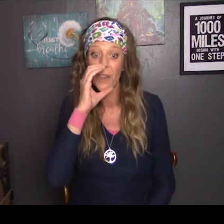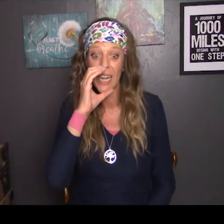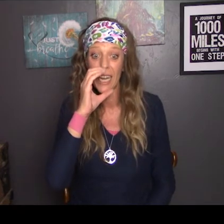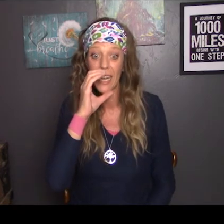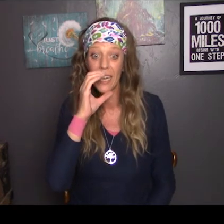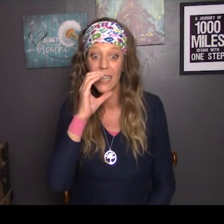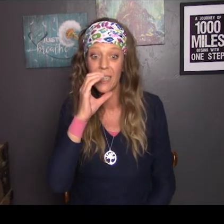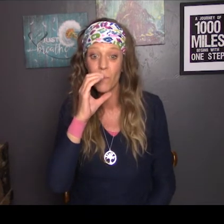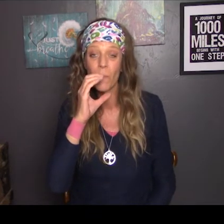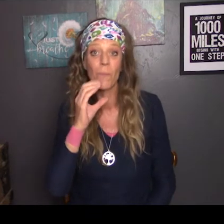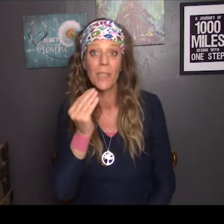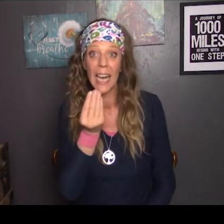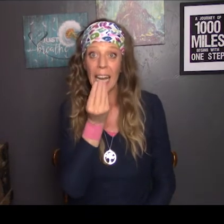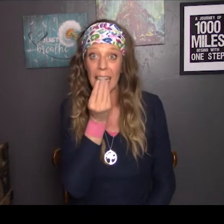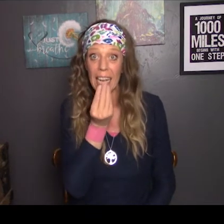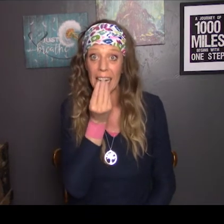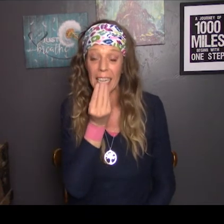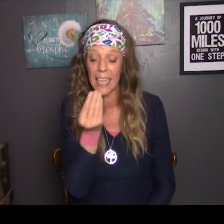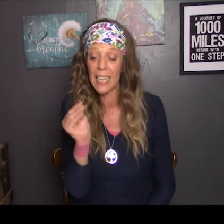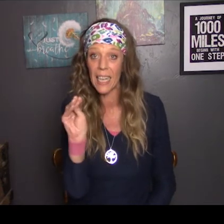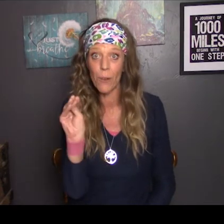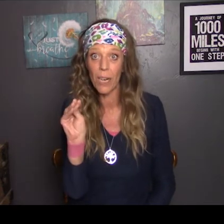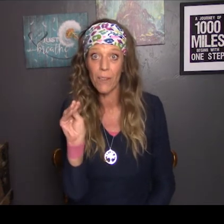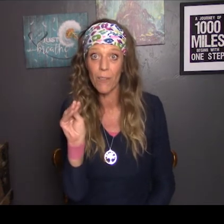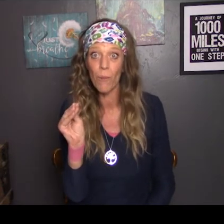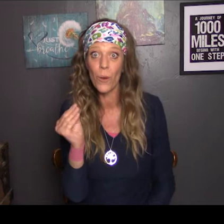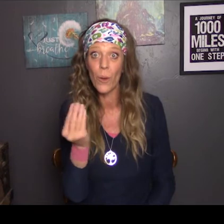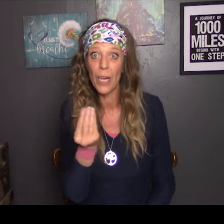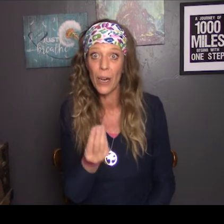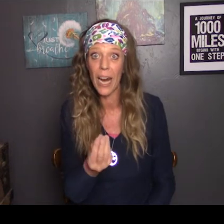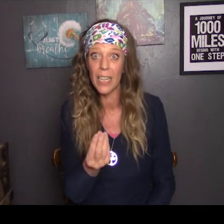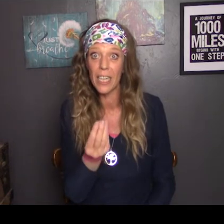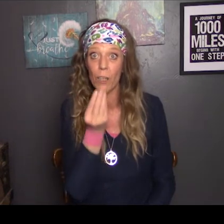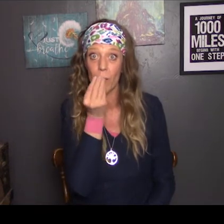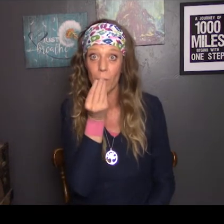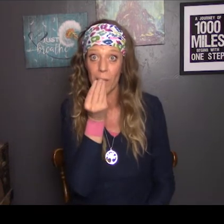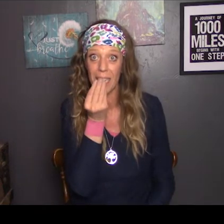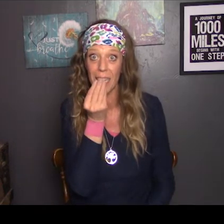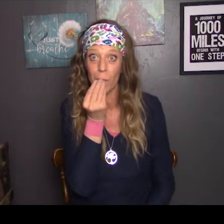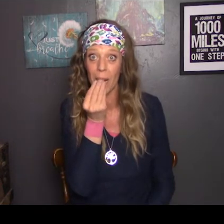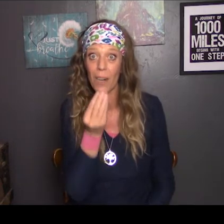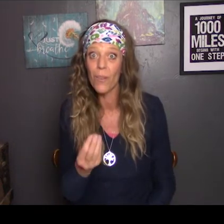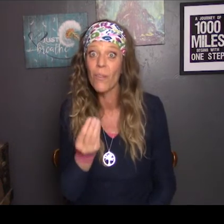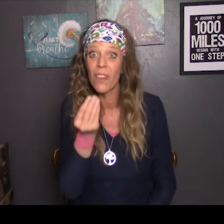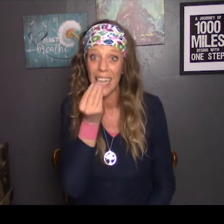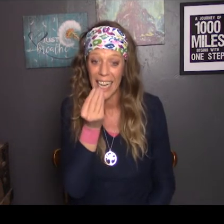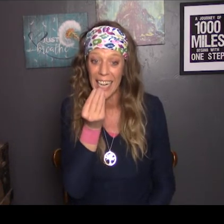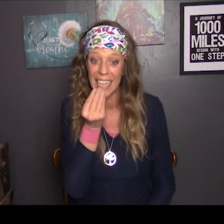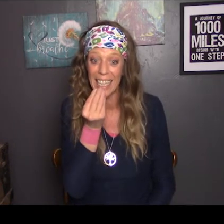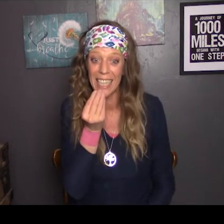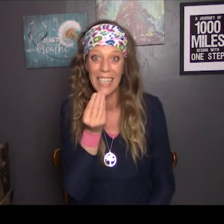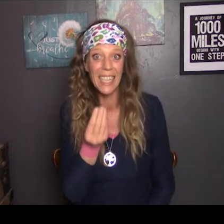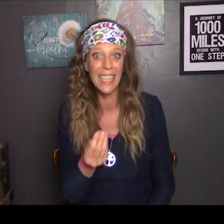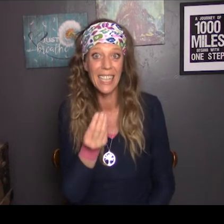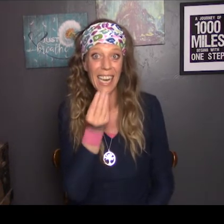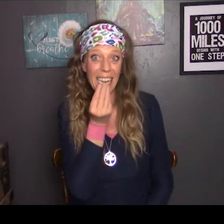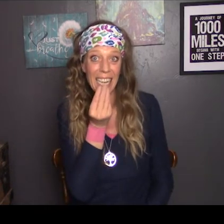Drink. Eat, it's like you have some food in your hand and you're going to put it in your mouth. Eat.